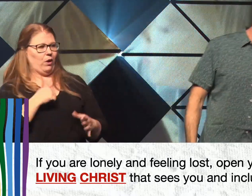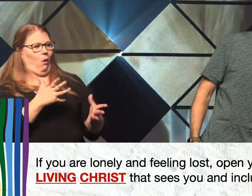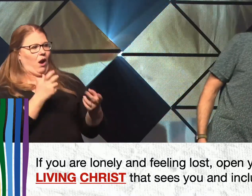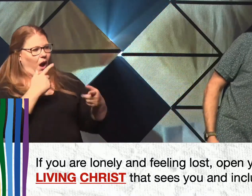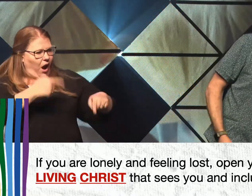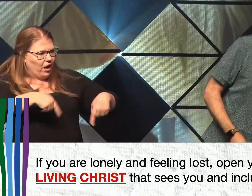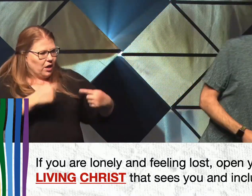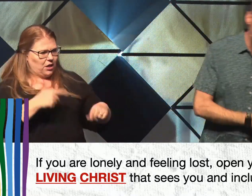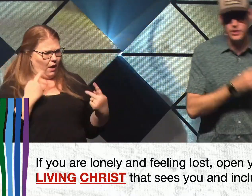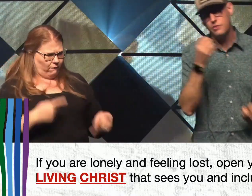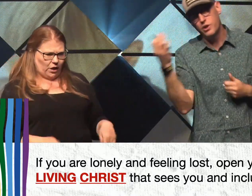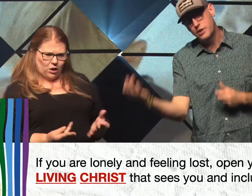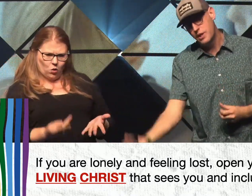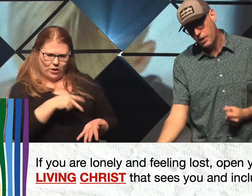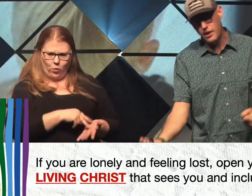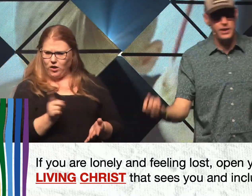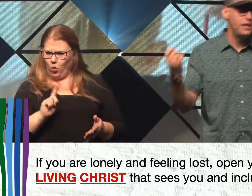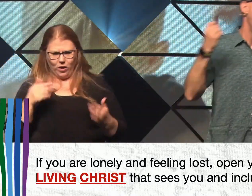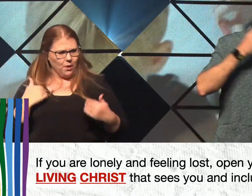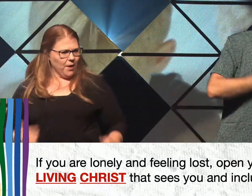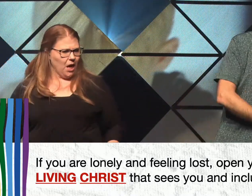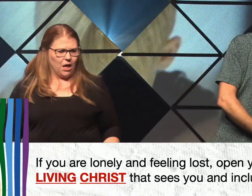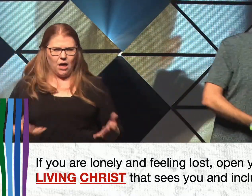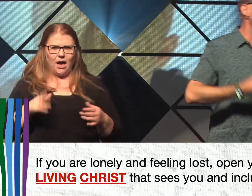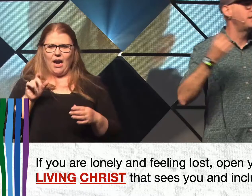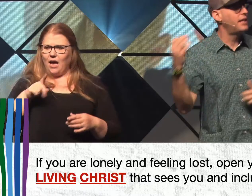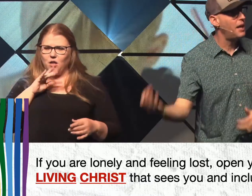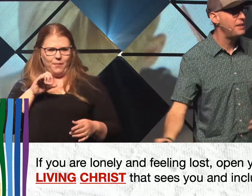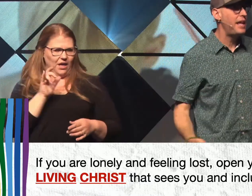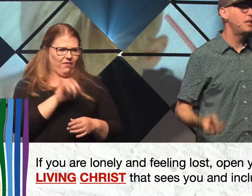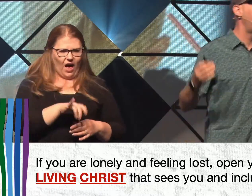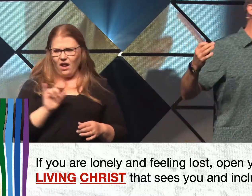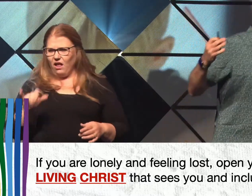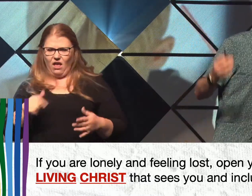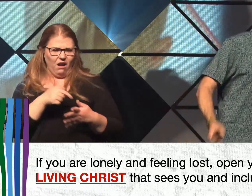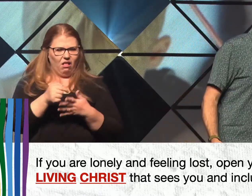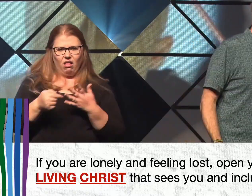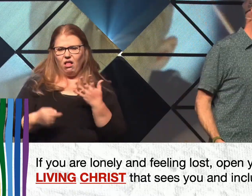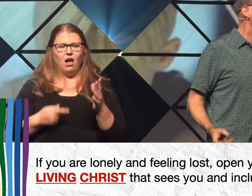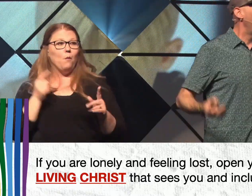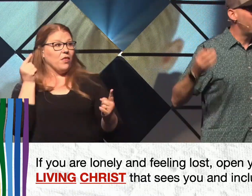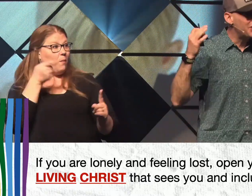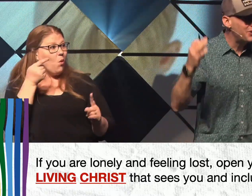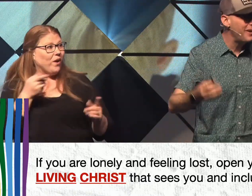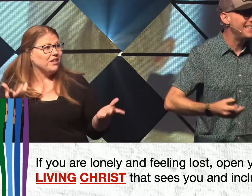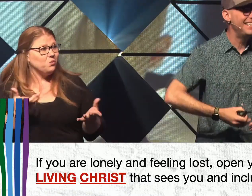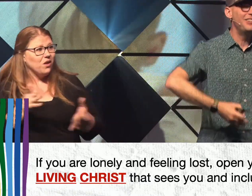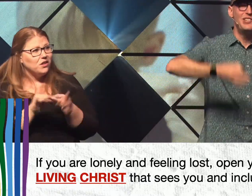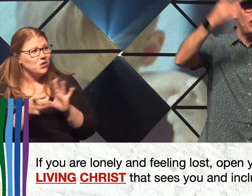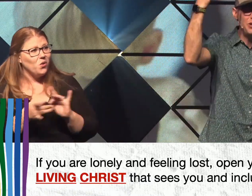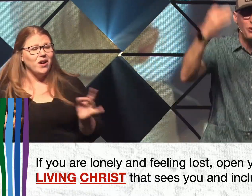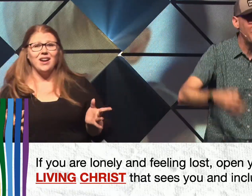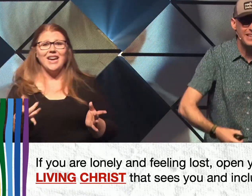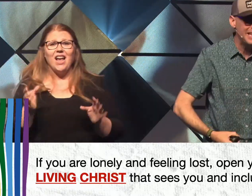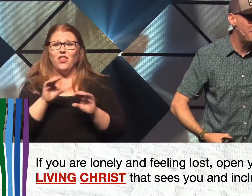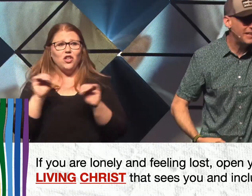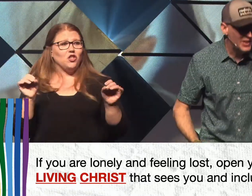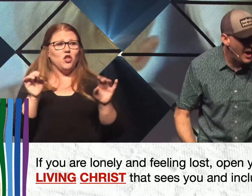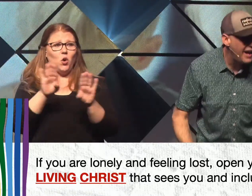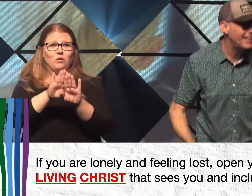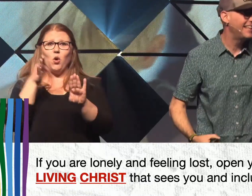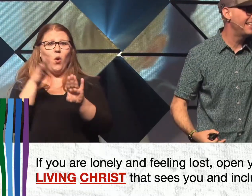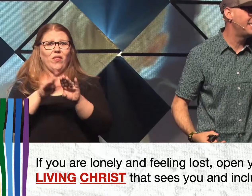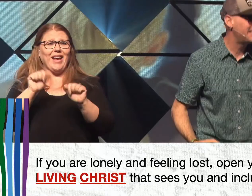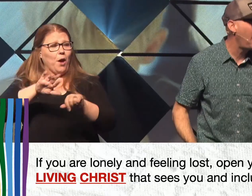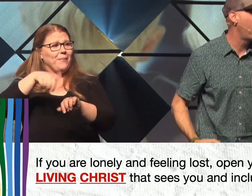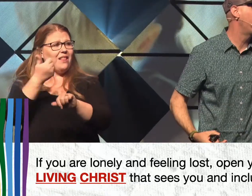Is it a physical resurrection? Where's the body? It's got to be this. It's got to be that. The point of the story is that there's no door that can be